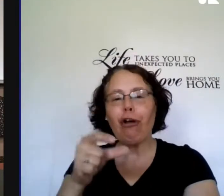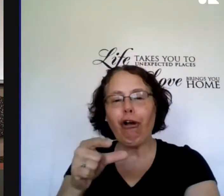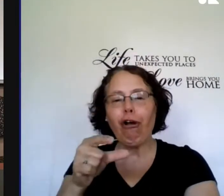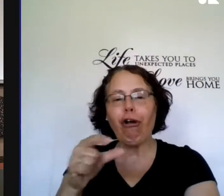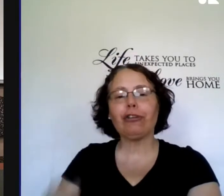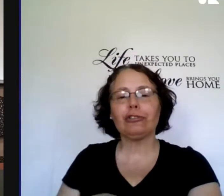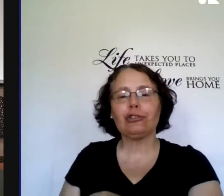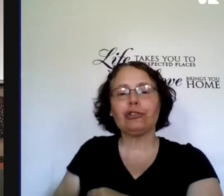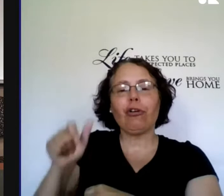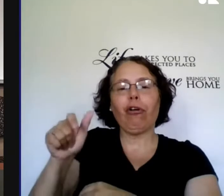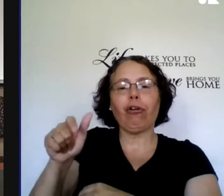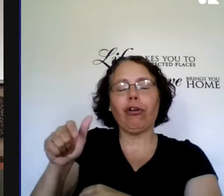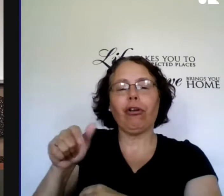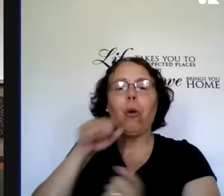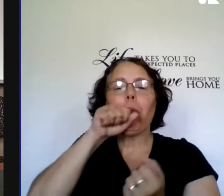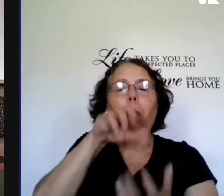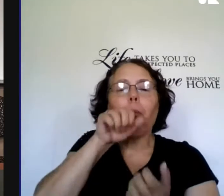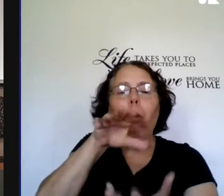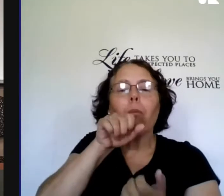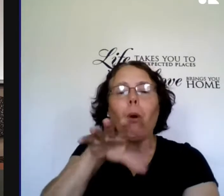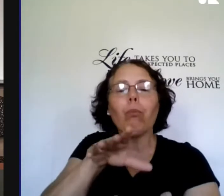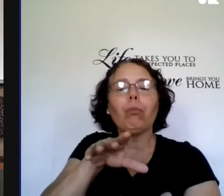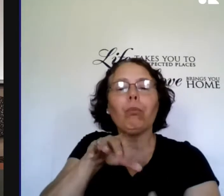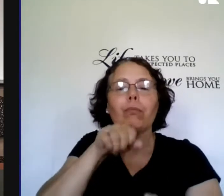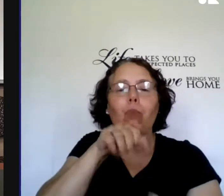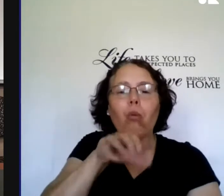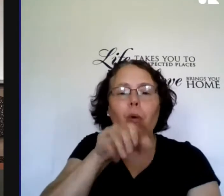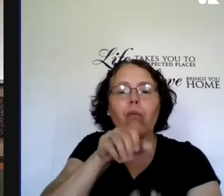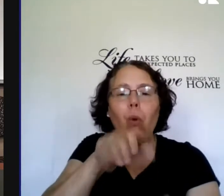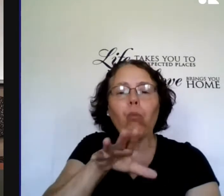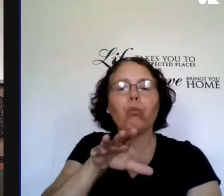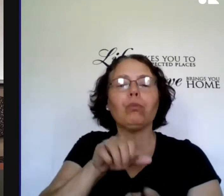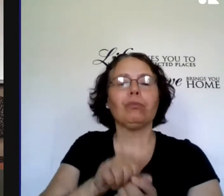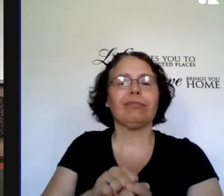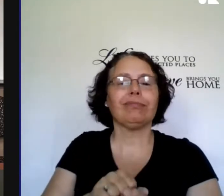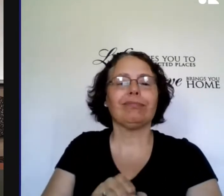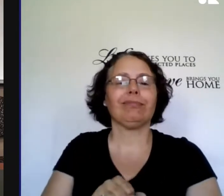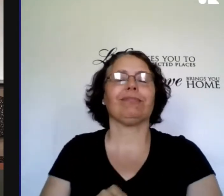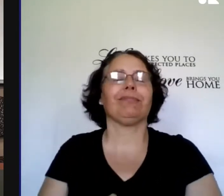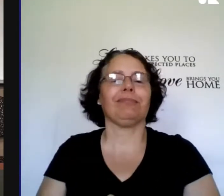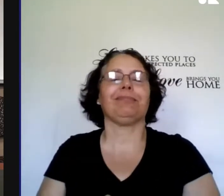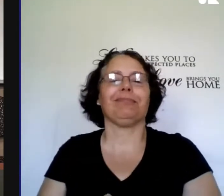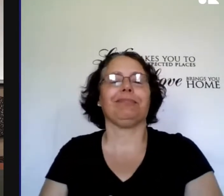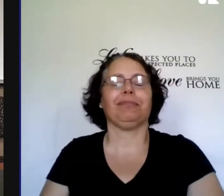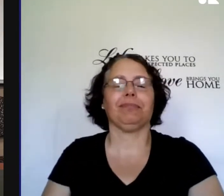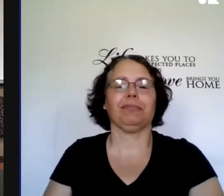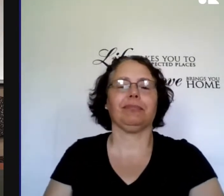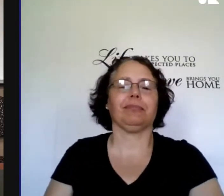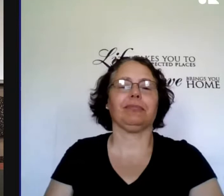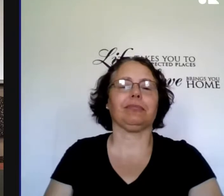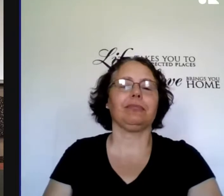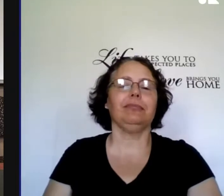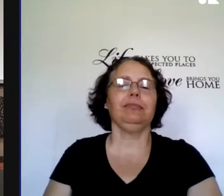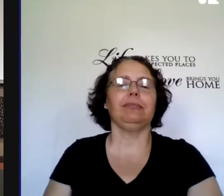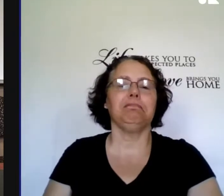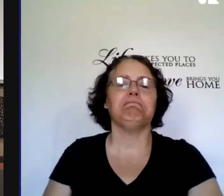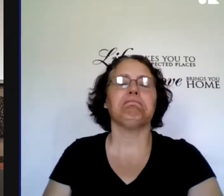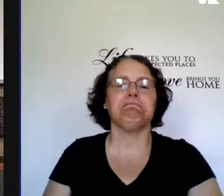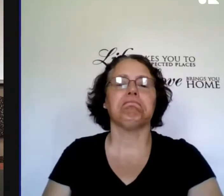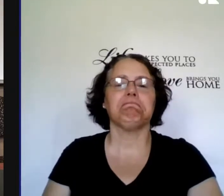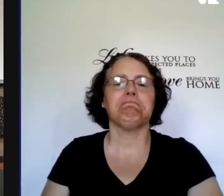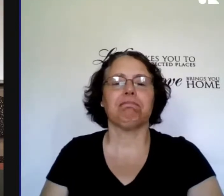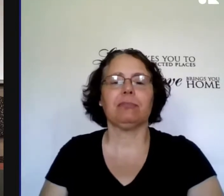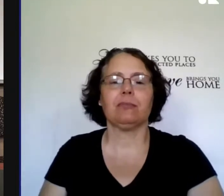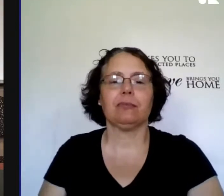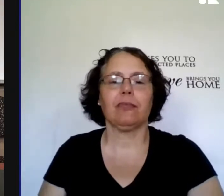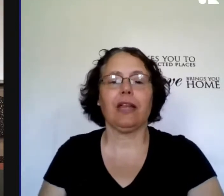woof, or he can say, ruff, ruff. Here's our little dog. We'll put these back so you